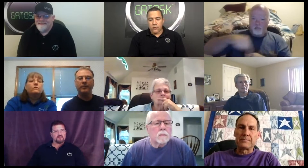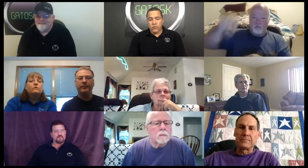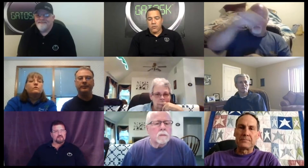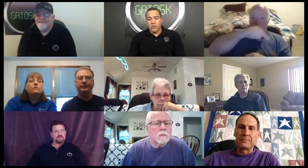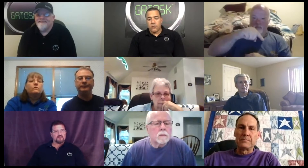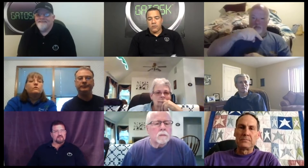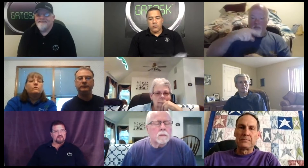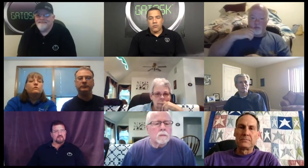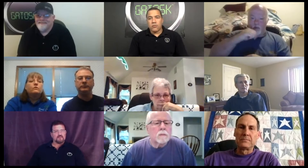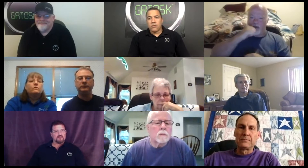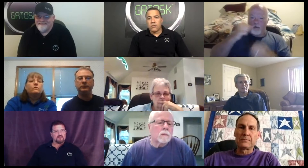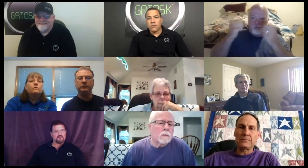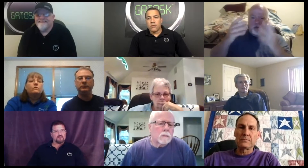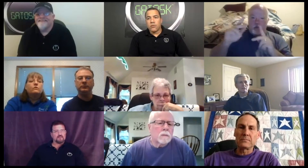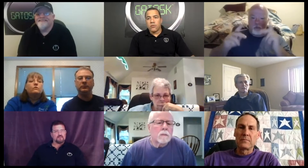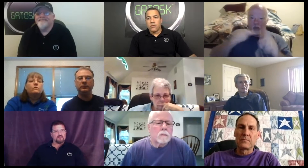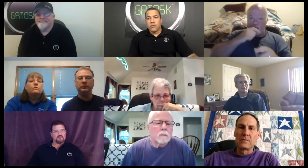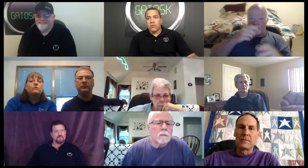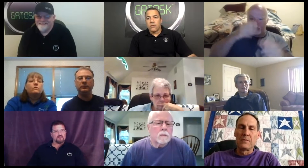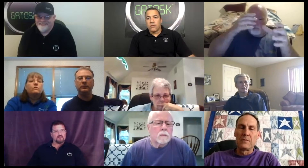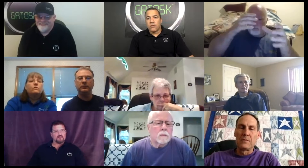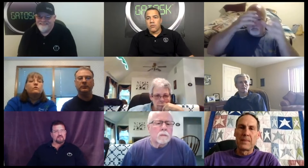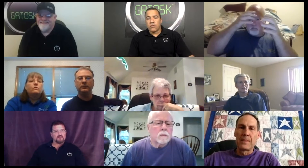for us? Because there's not that many people are really